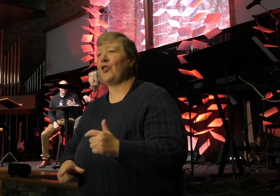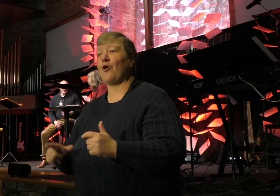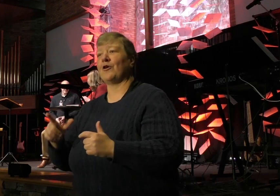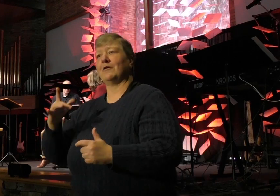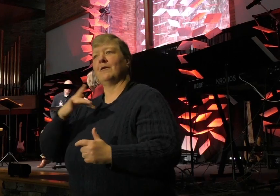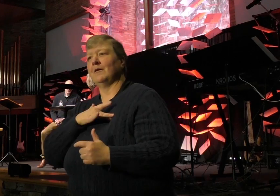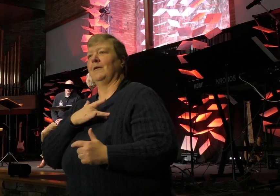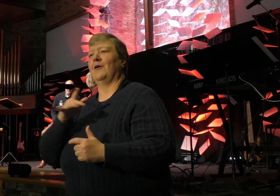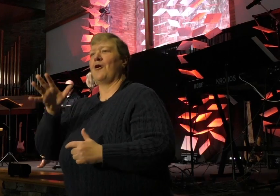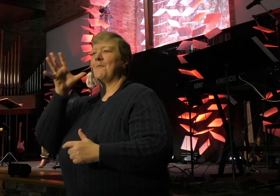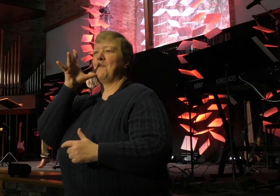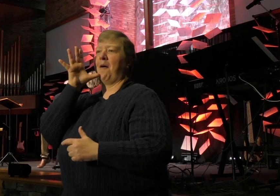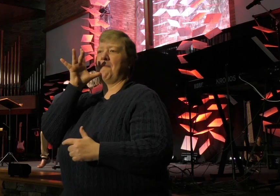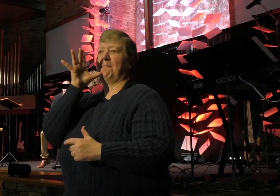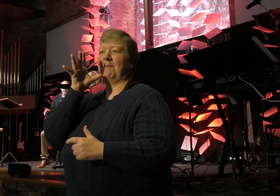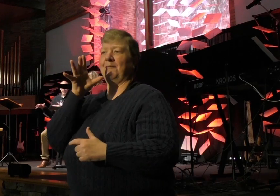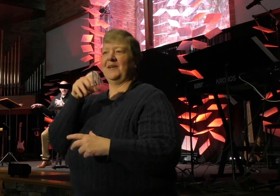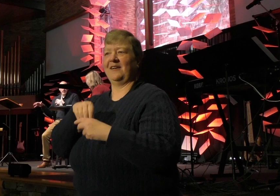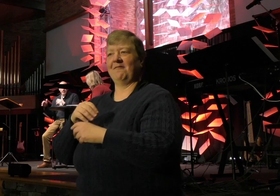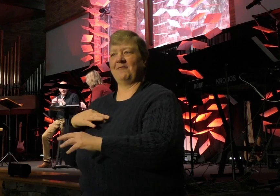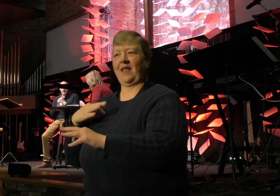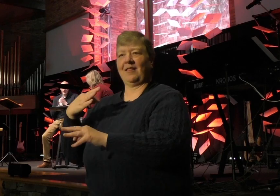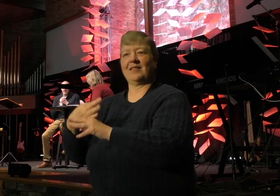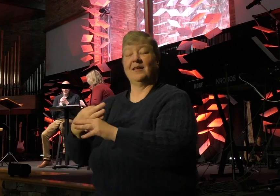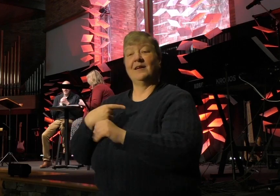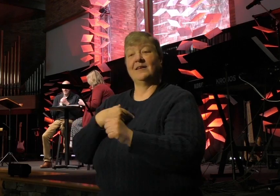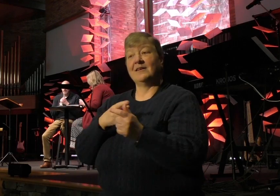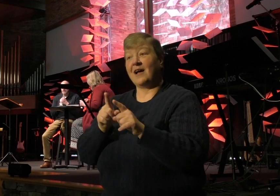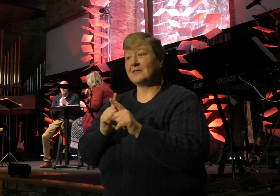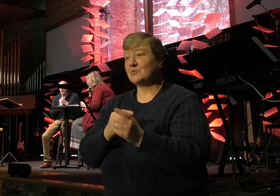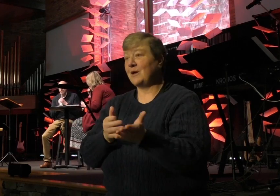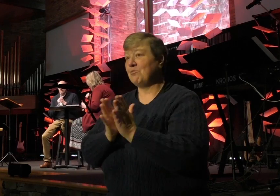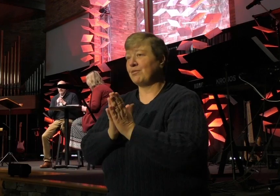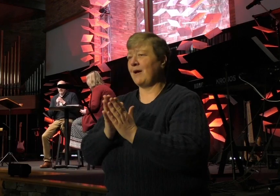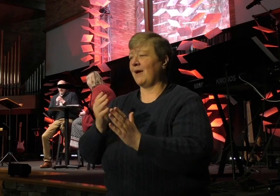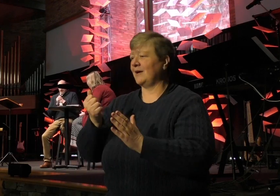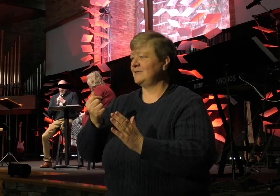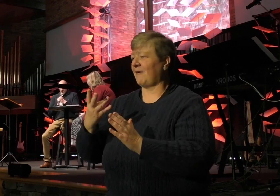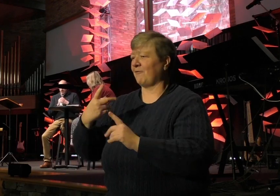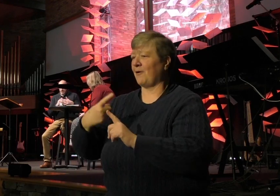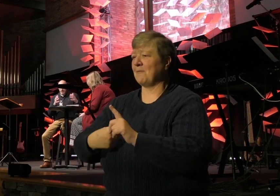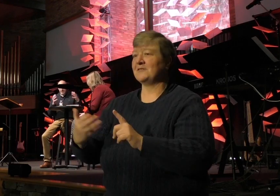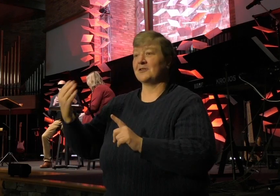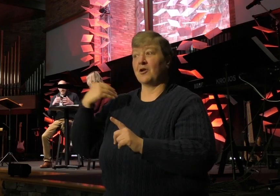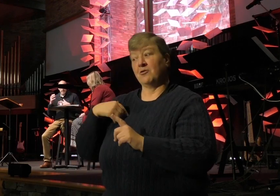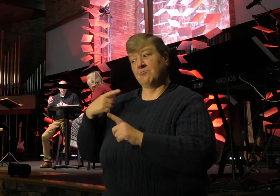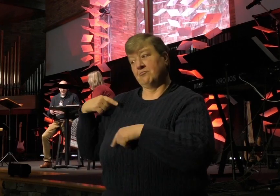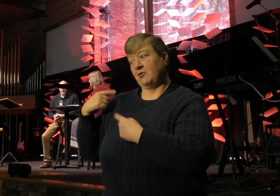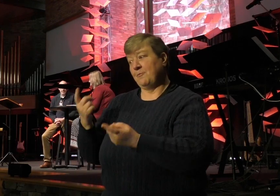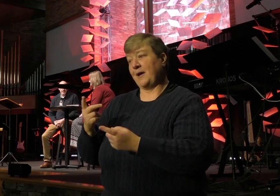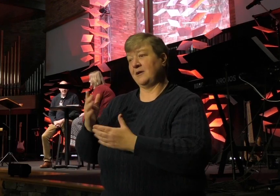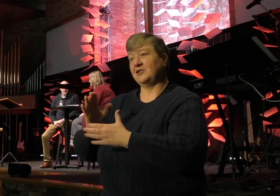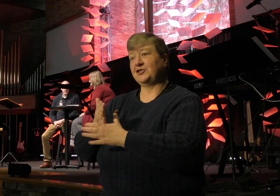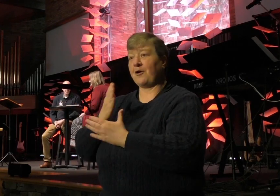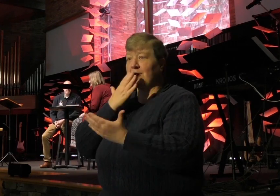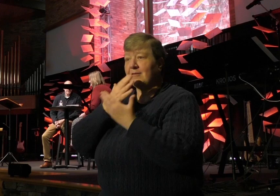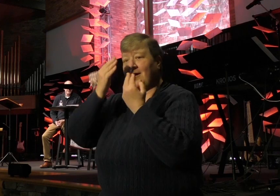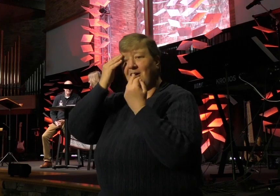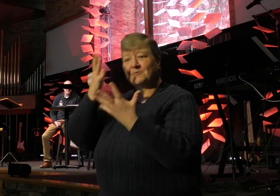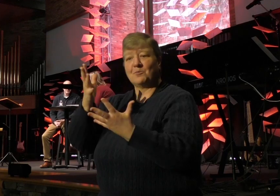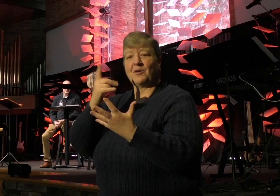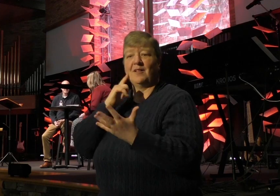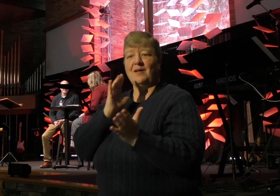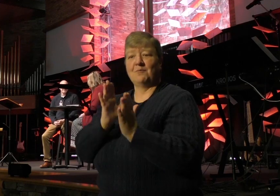faith. And so, as we prayed months ago, you've been sharing the gospel for many years and